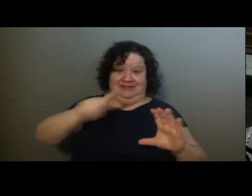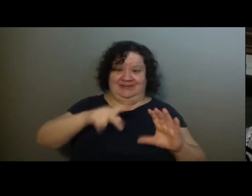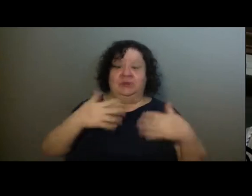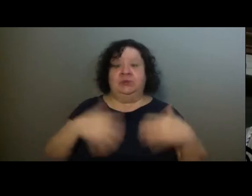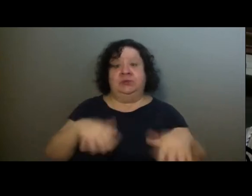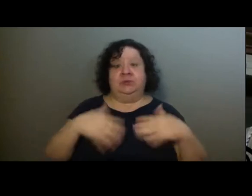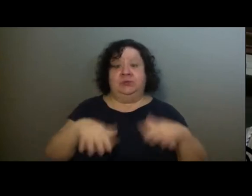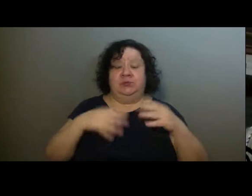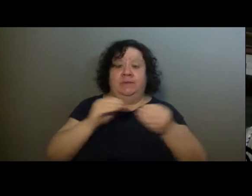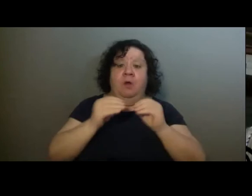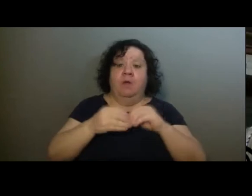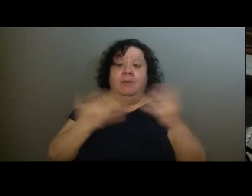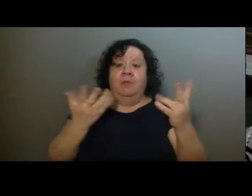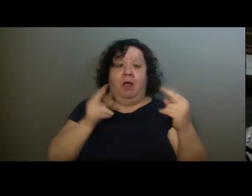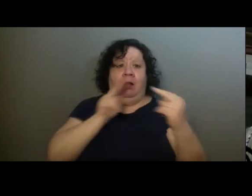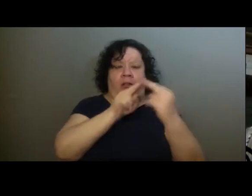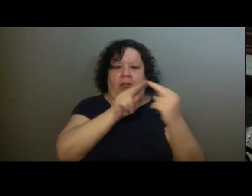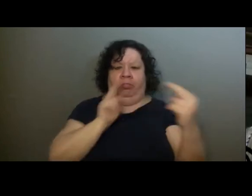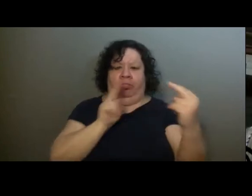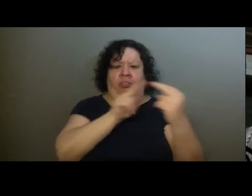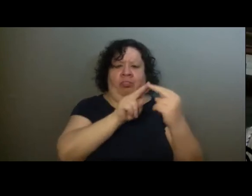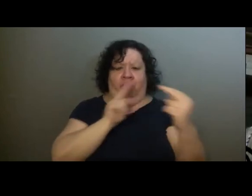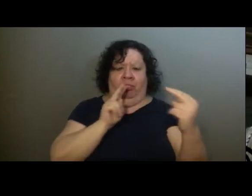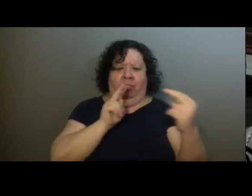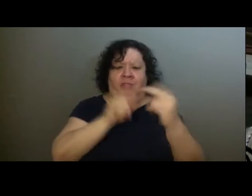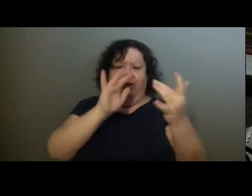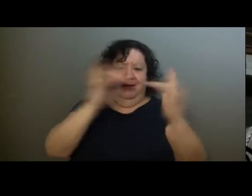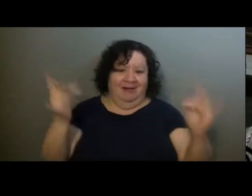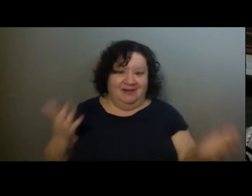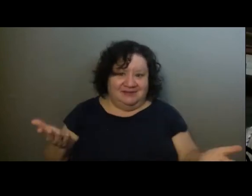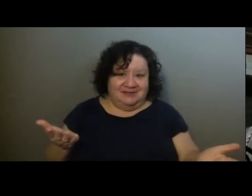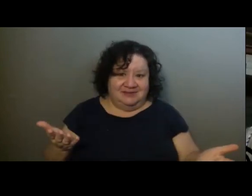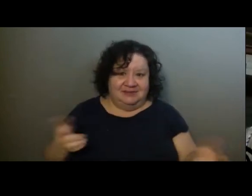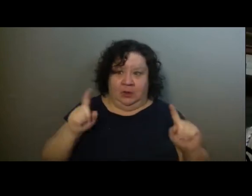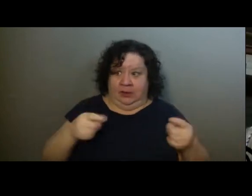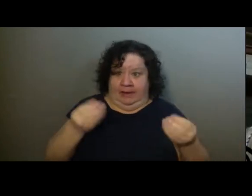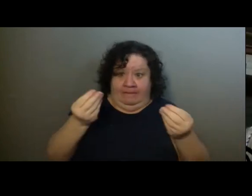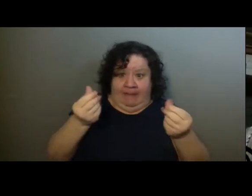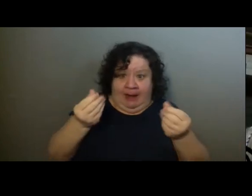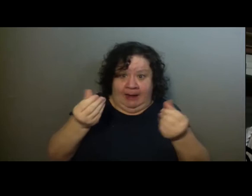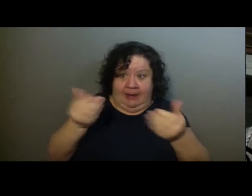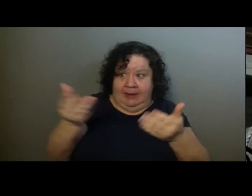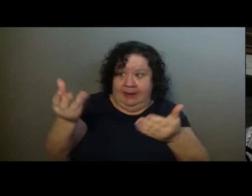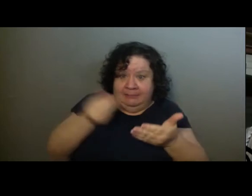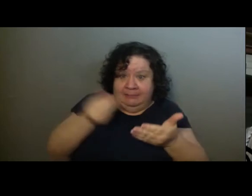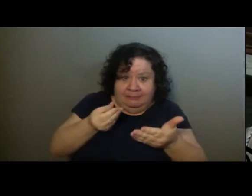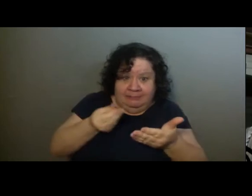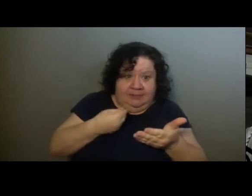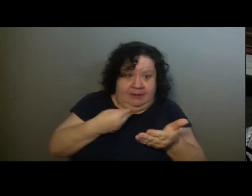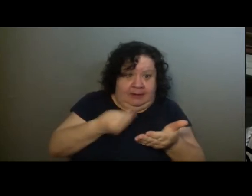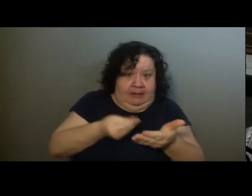with disability actually face. It's because if you look at technology devices, the more advanced